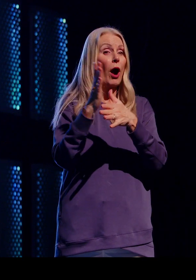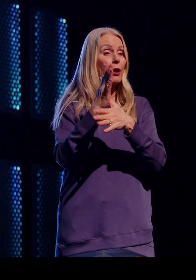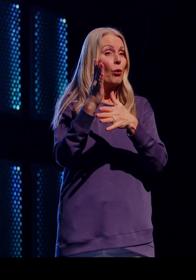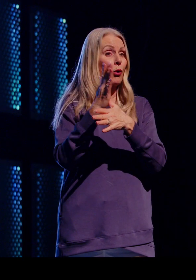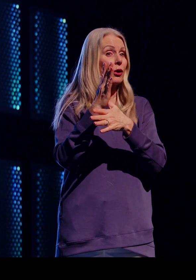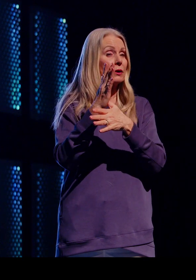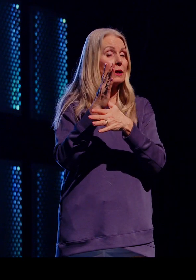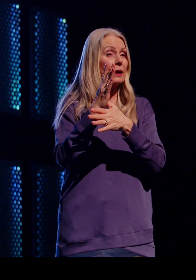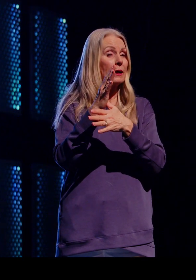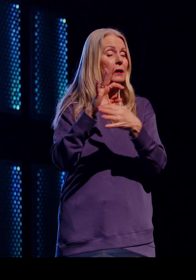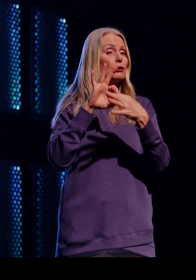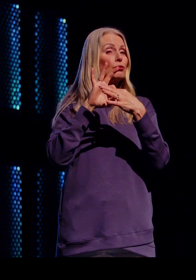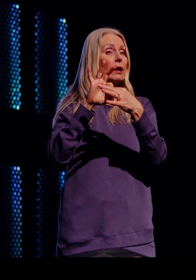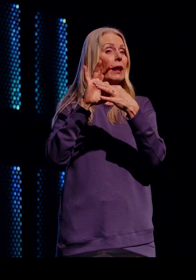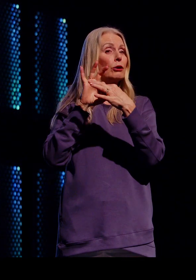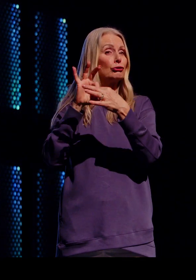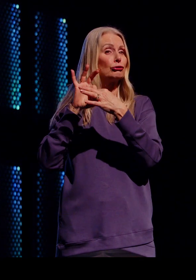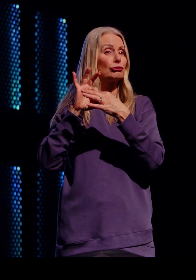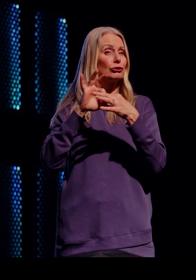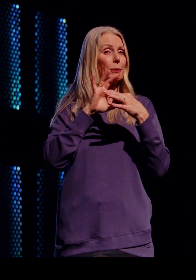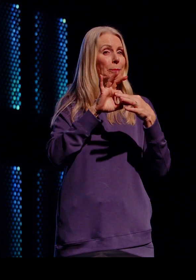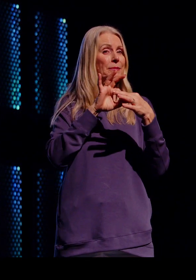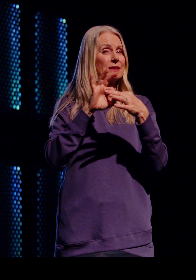building relationships.